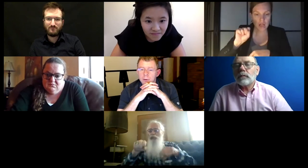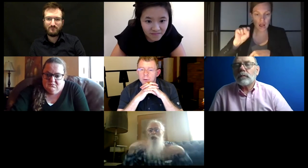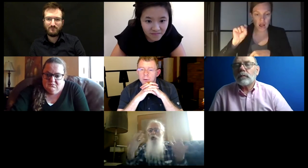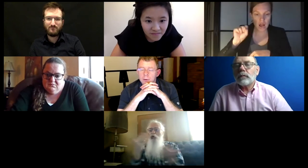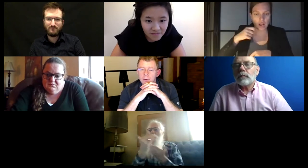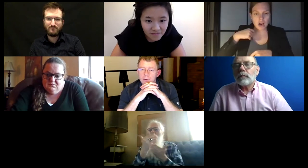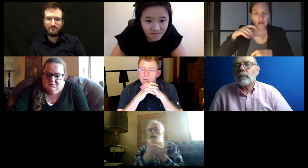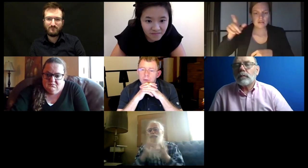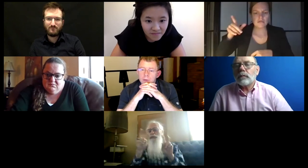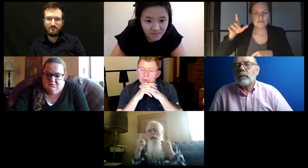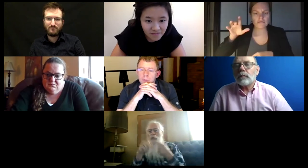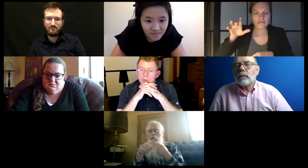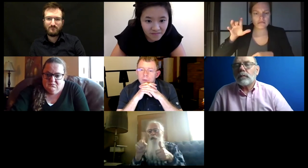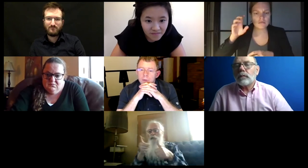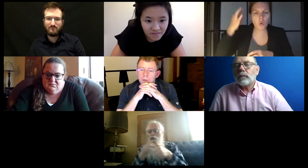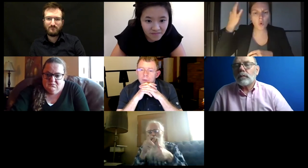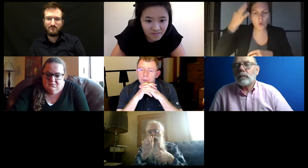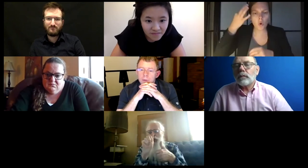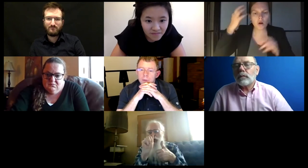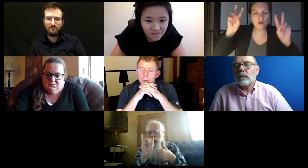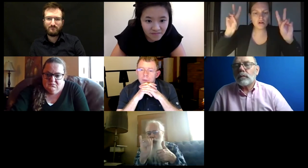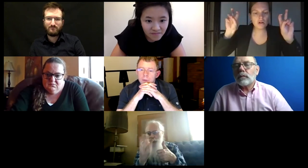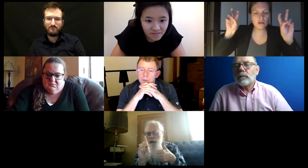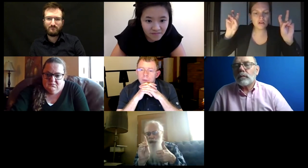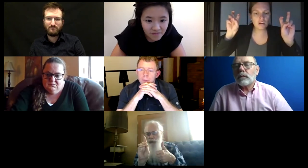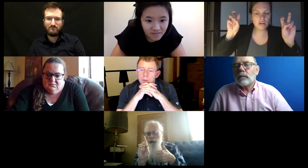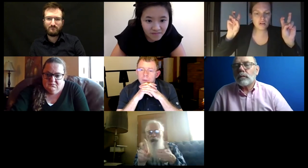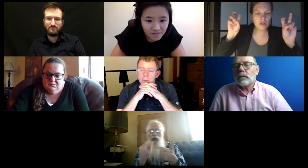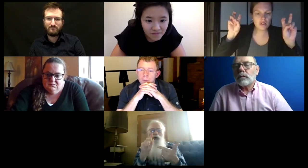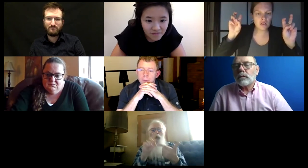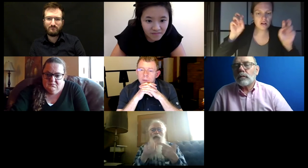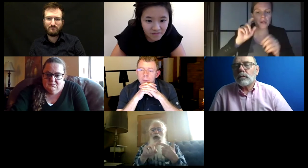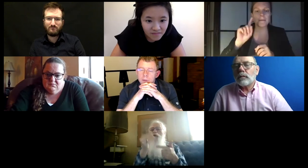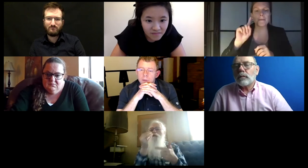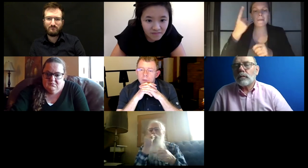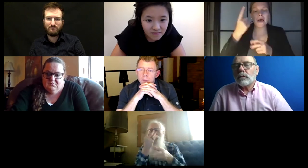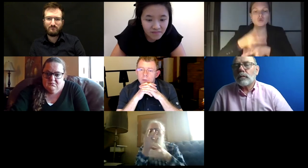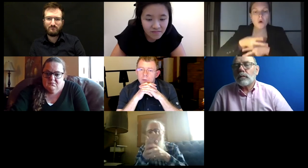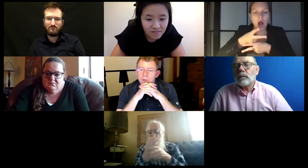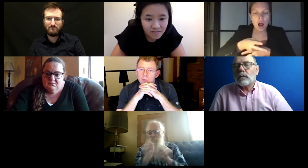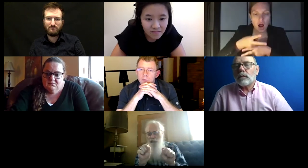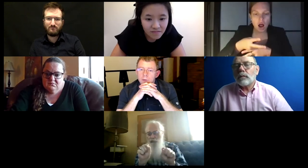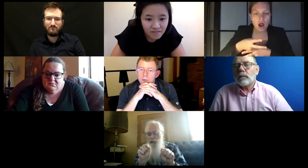Deaf and hard of hearing students are, they should be learning first aid,